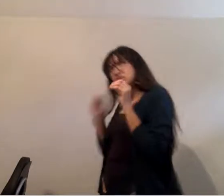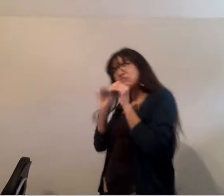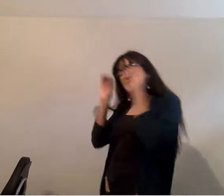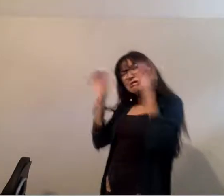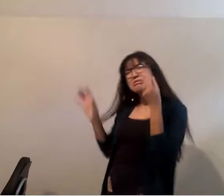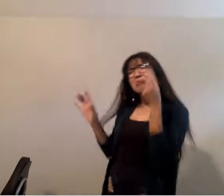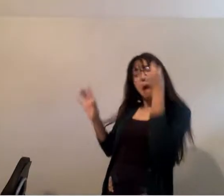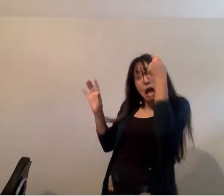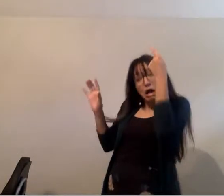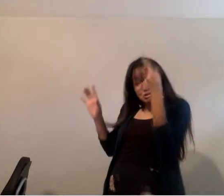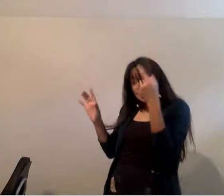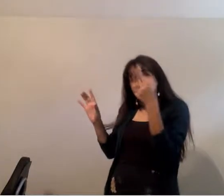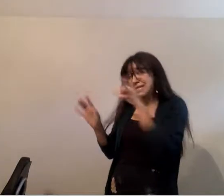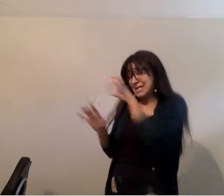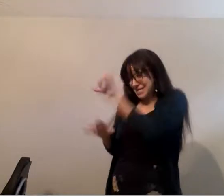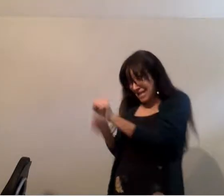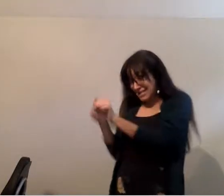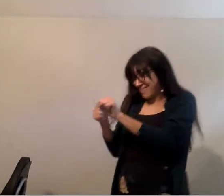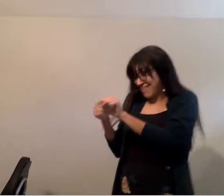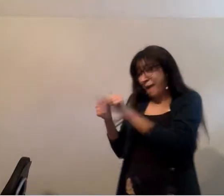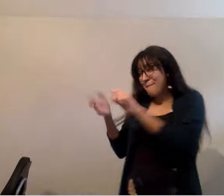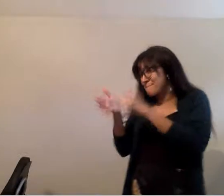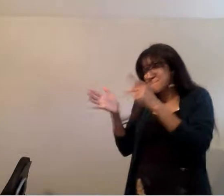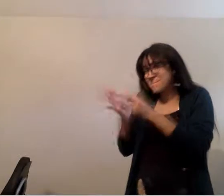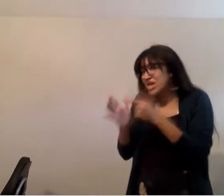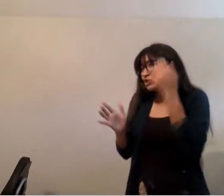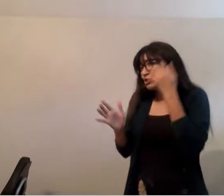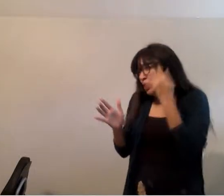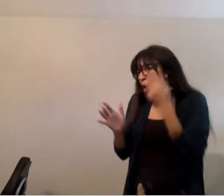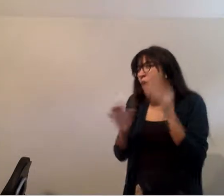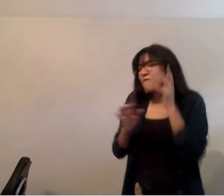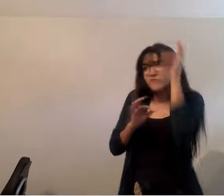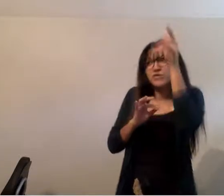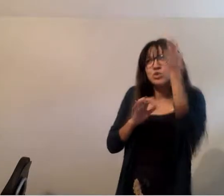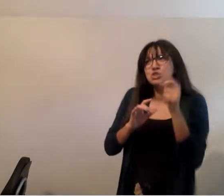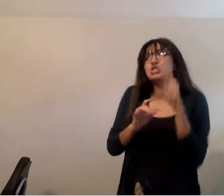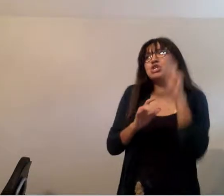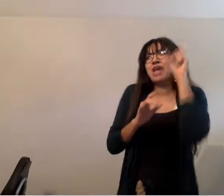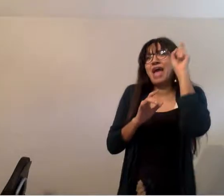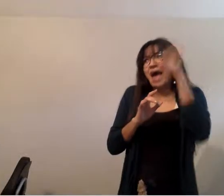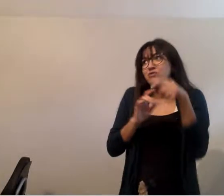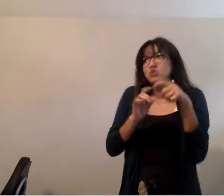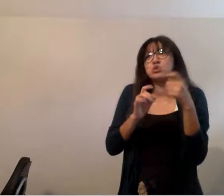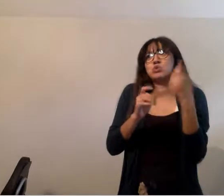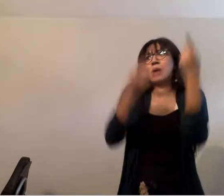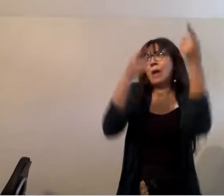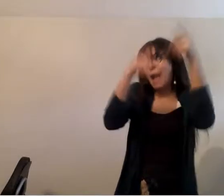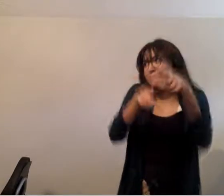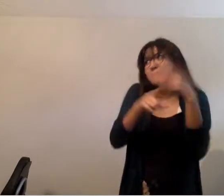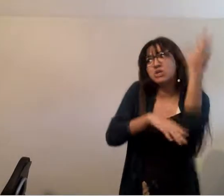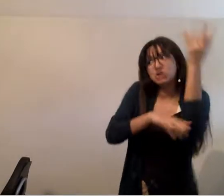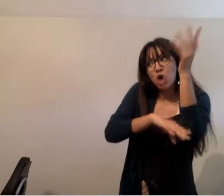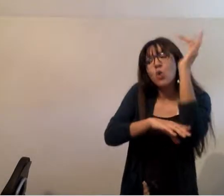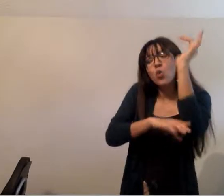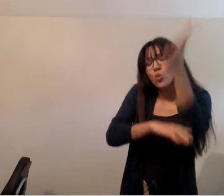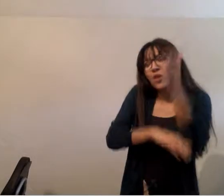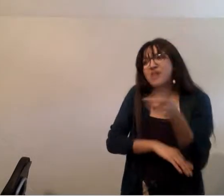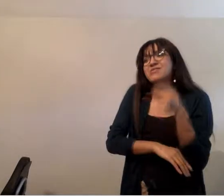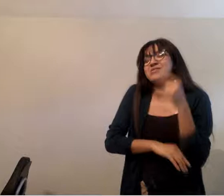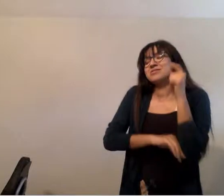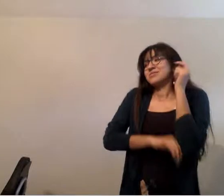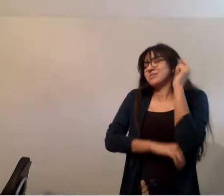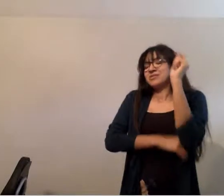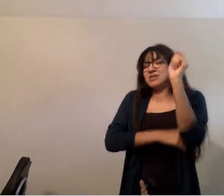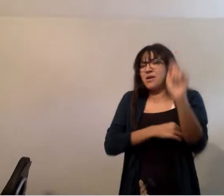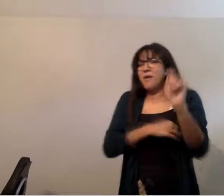we get what's going to be now happening one day in the future? We need to sit down and work on this right now. And the monkey said, totally agree, but also let's